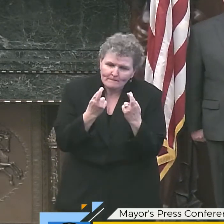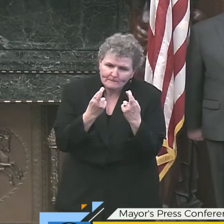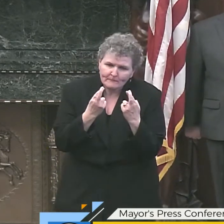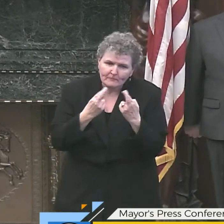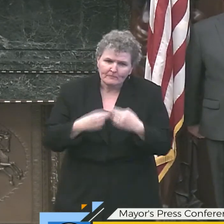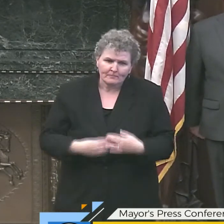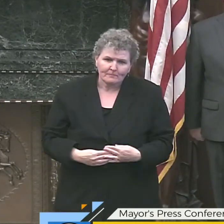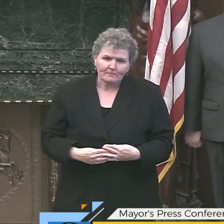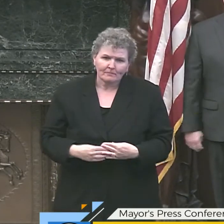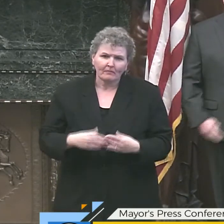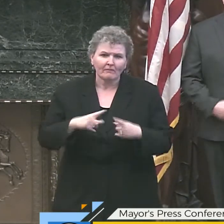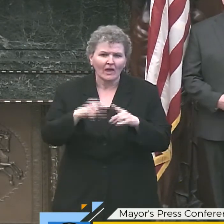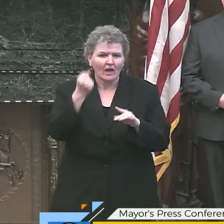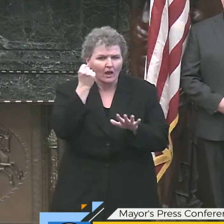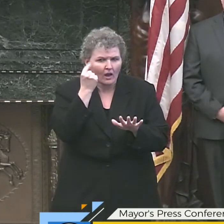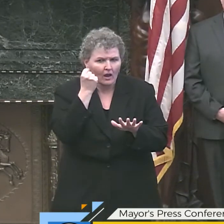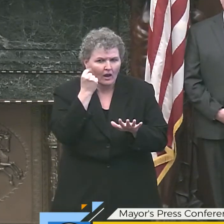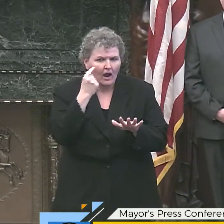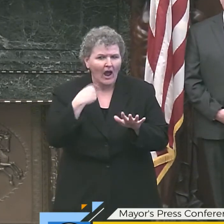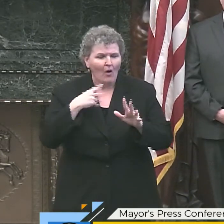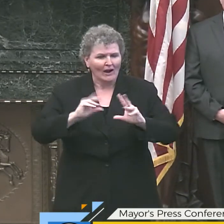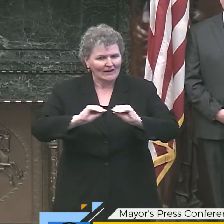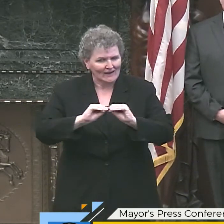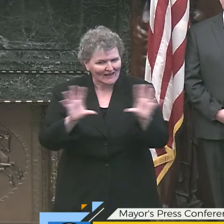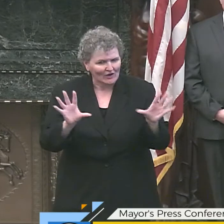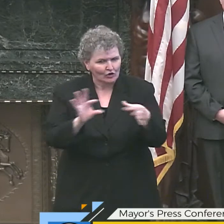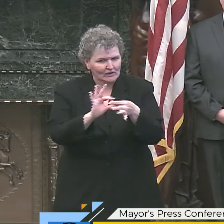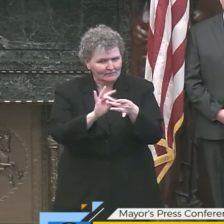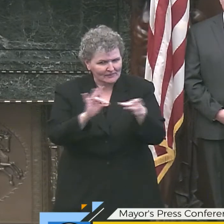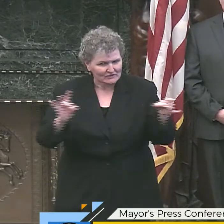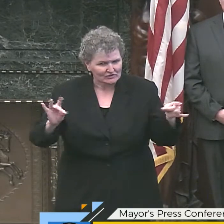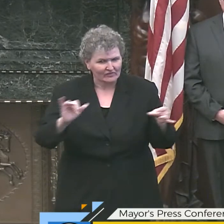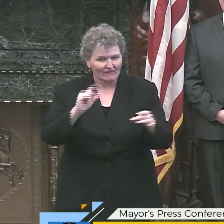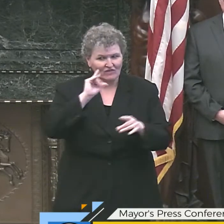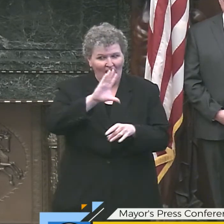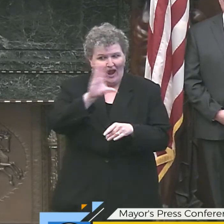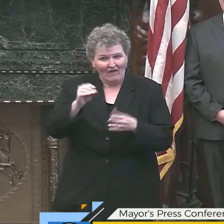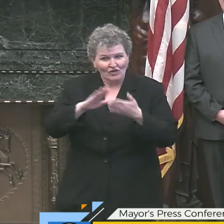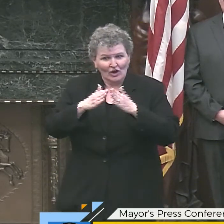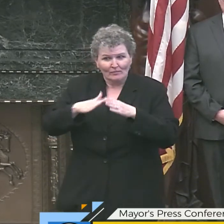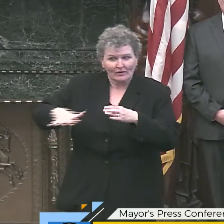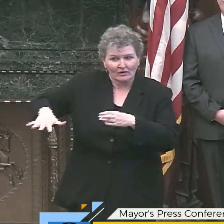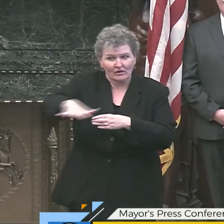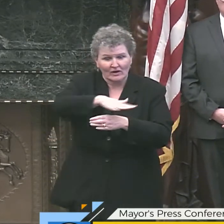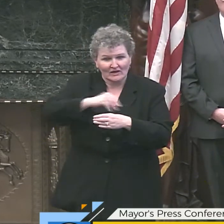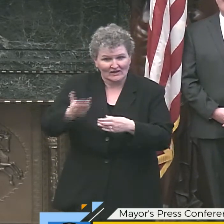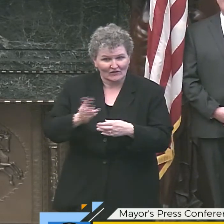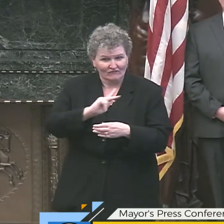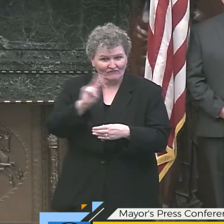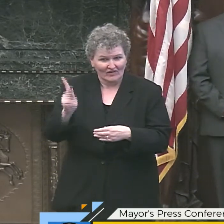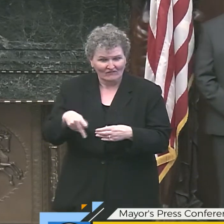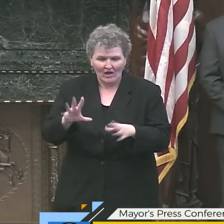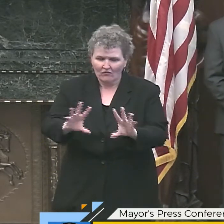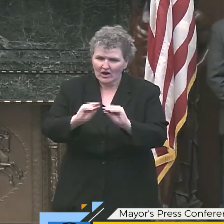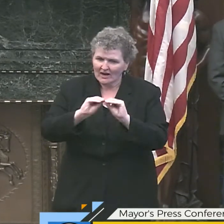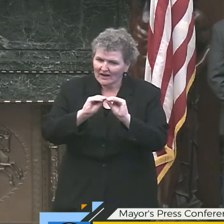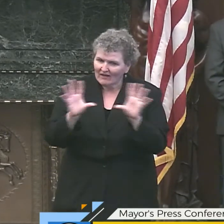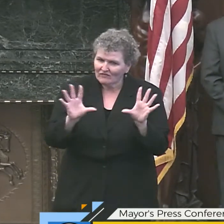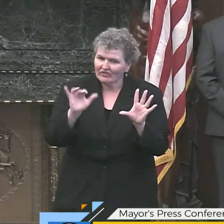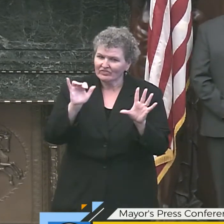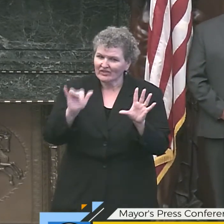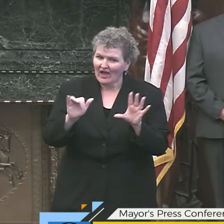I'm seeing right now, I'm going to get a clear message to the African American community in Philadelphia that you are clearly at risk and you need to be very serious